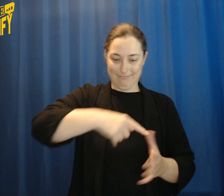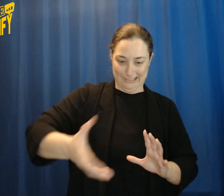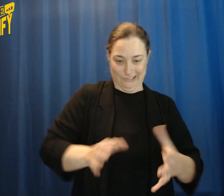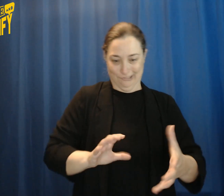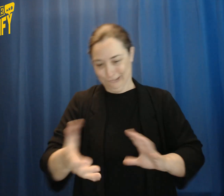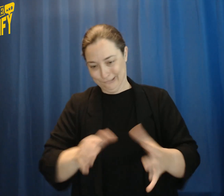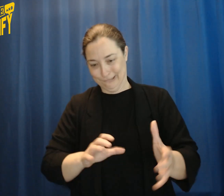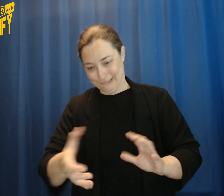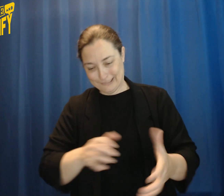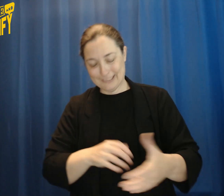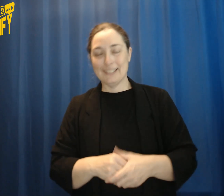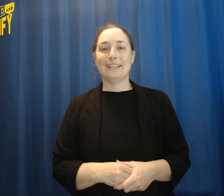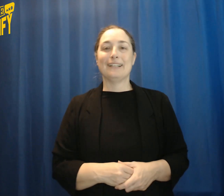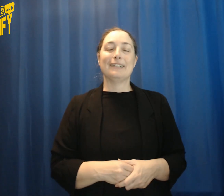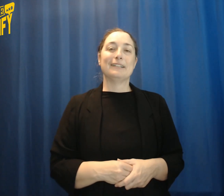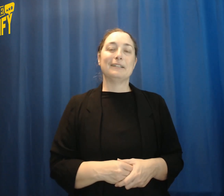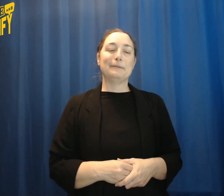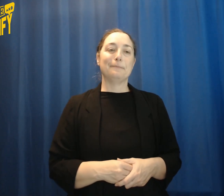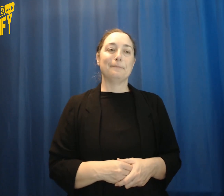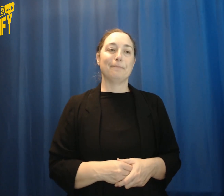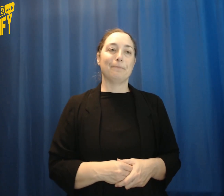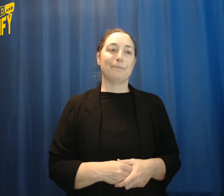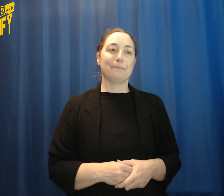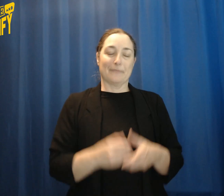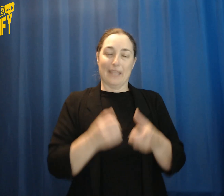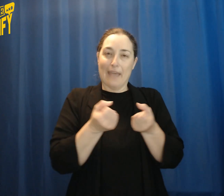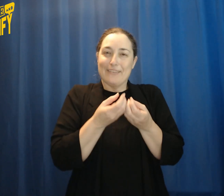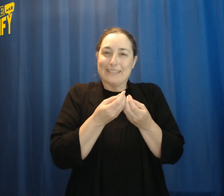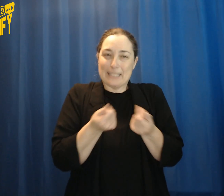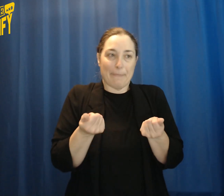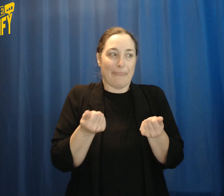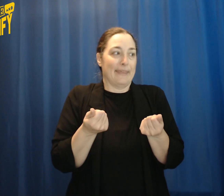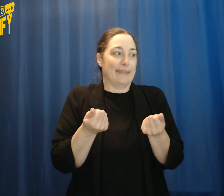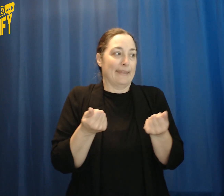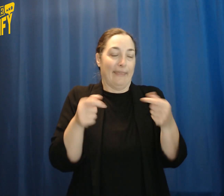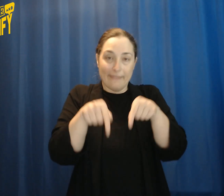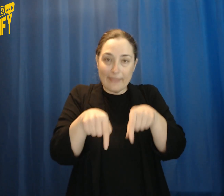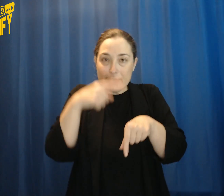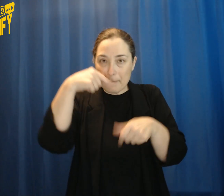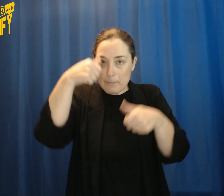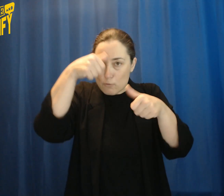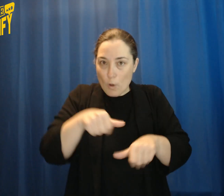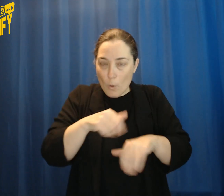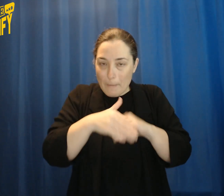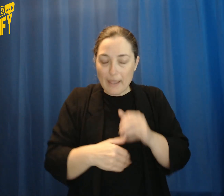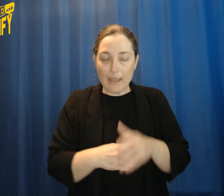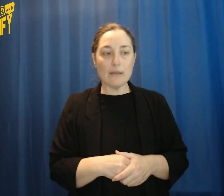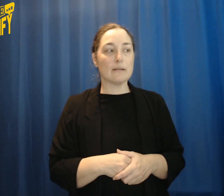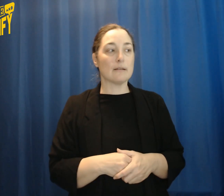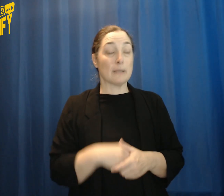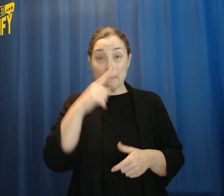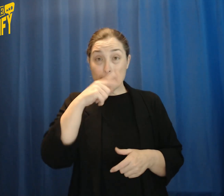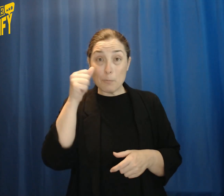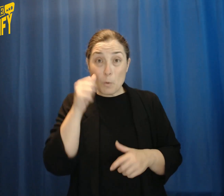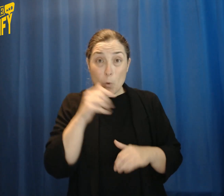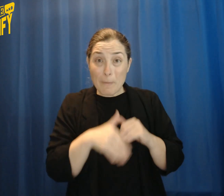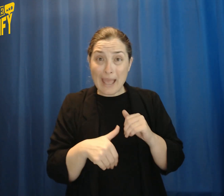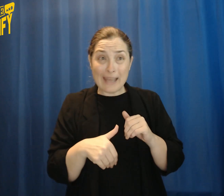got something that is there that people know about. People know about it in England. People know about it in New Zealand, all